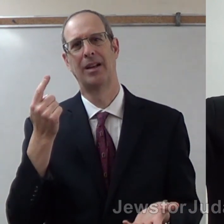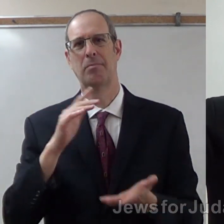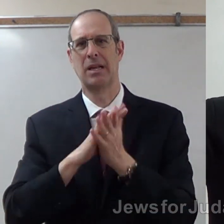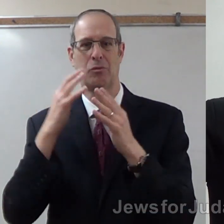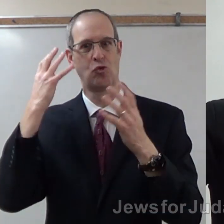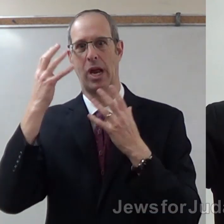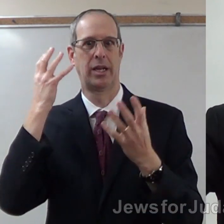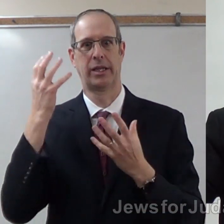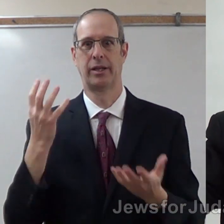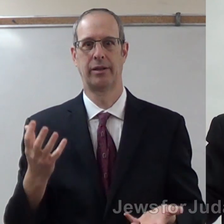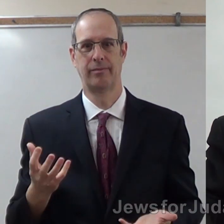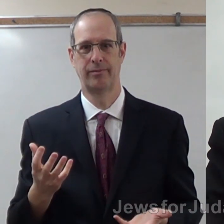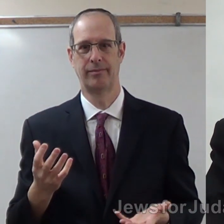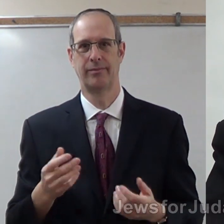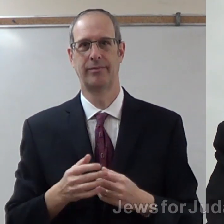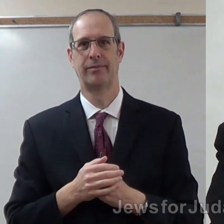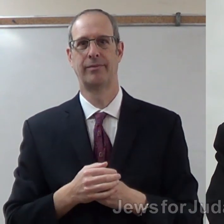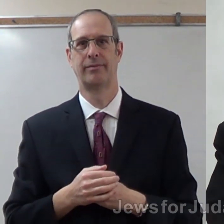crazy.